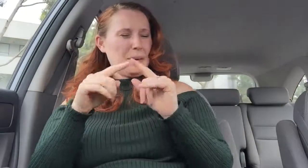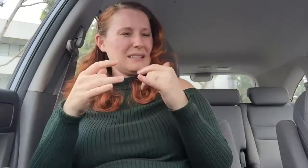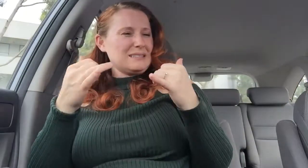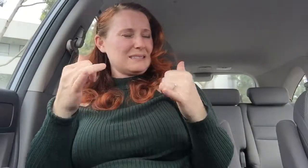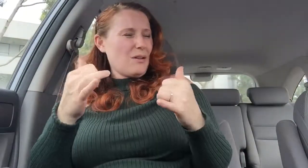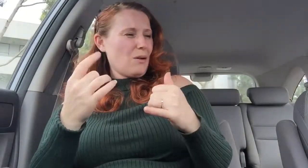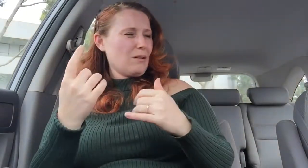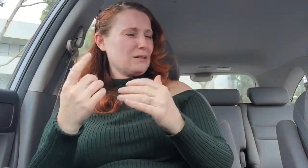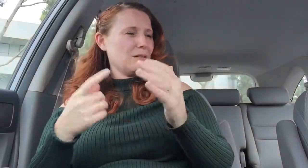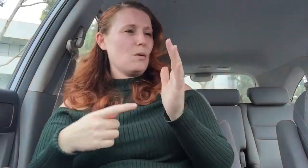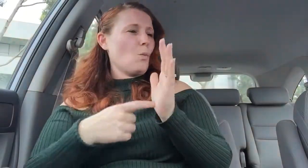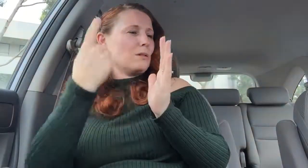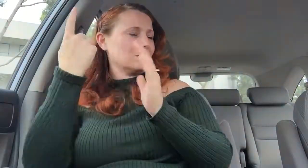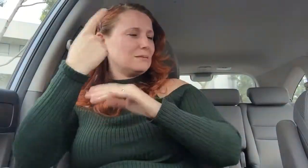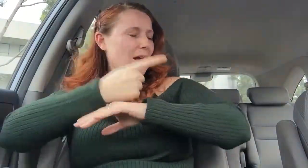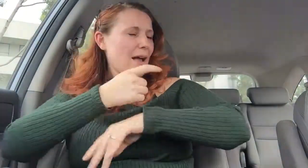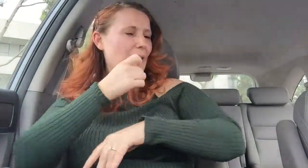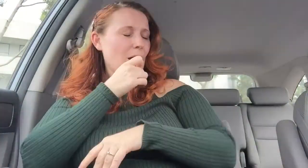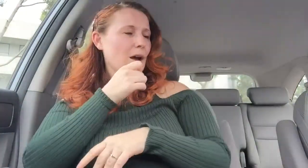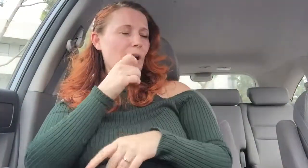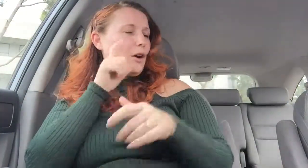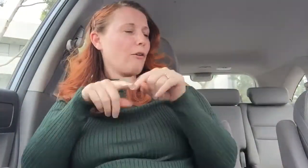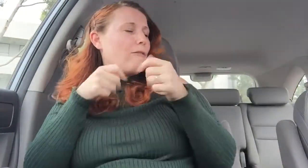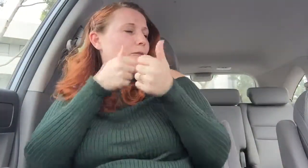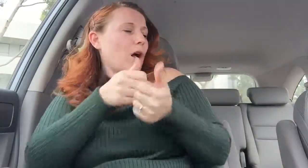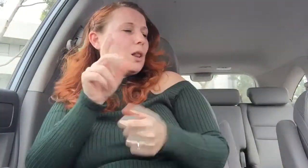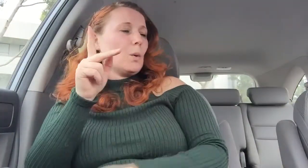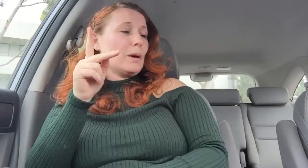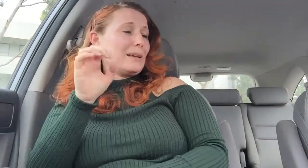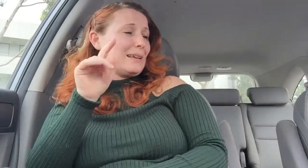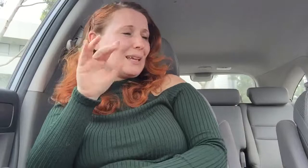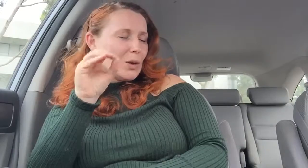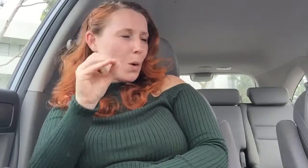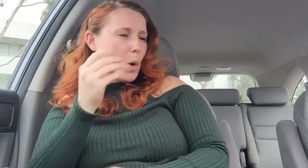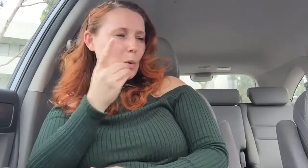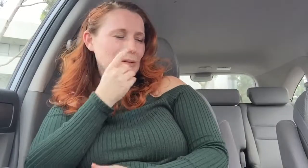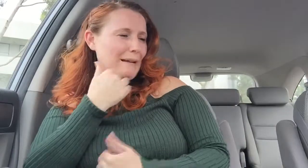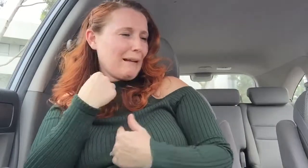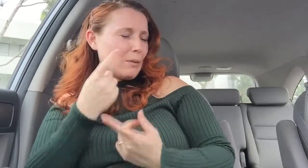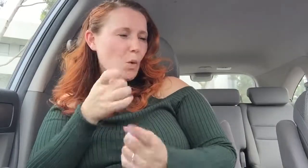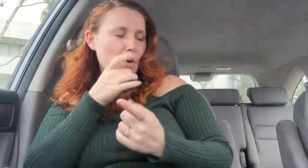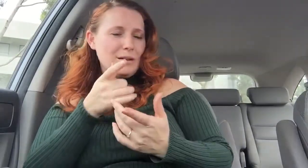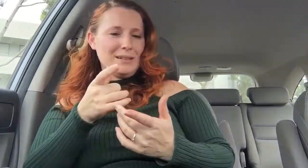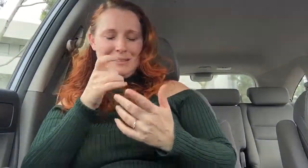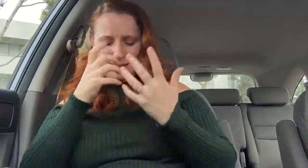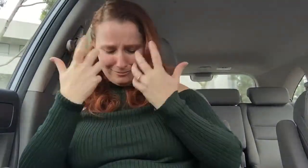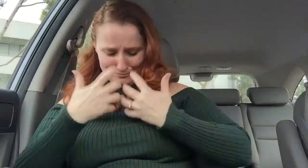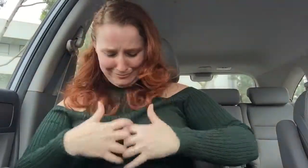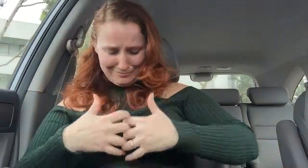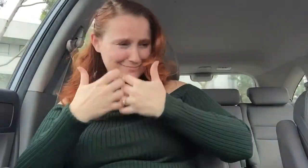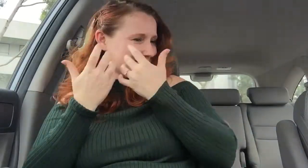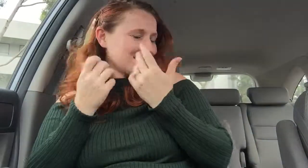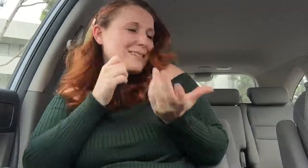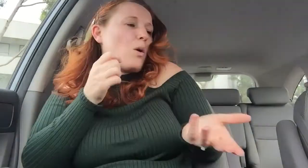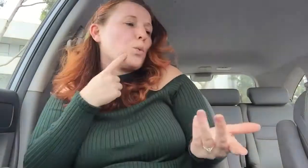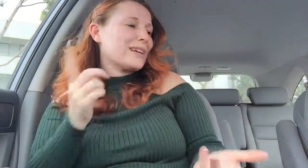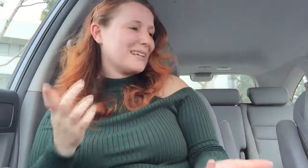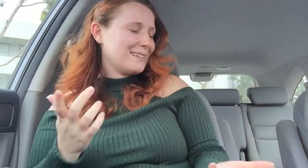just eat all the things, or I'd like go off keto, and it's just like, what am I doing? Like, this isn't working for my body. And it's also like not the way that I want to live my life, because I was